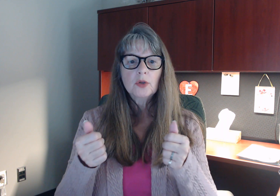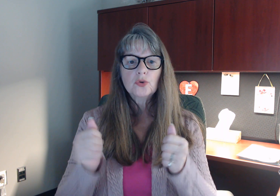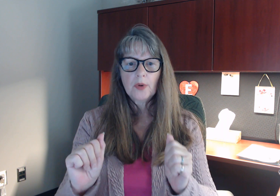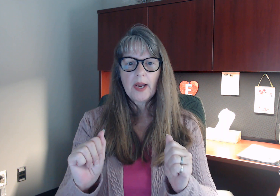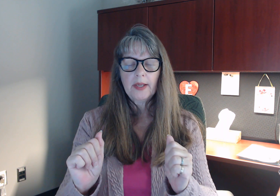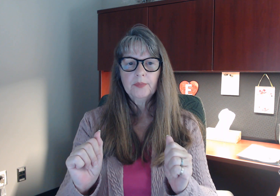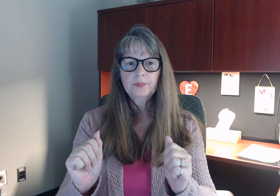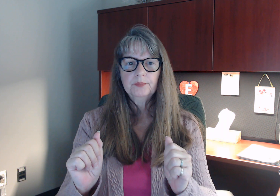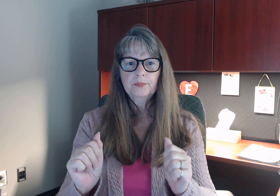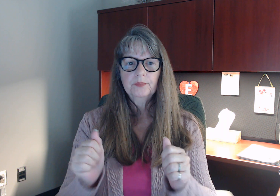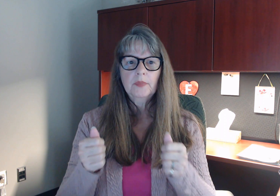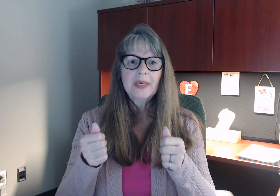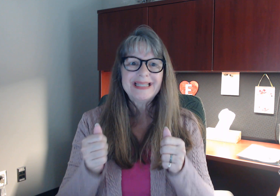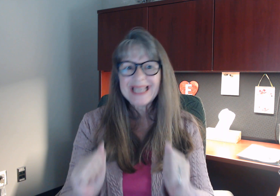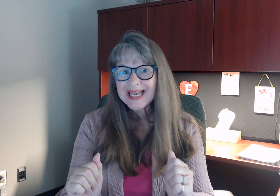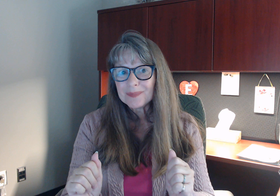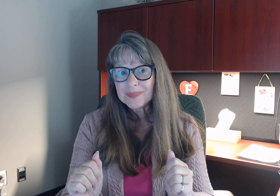Try, attempt.